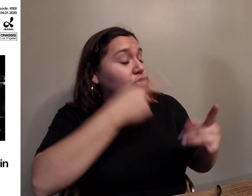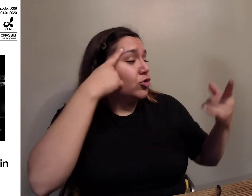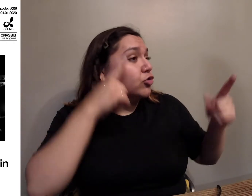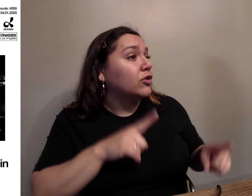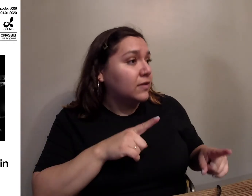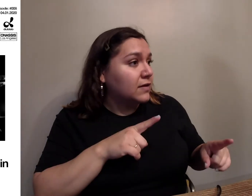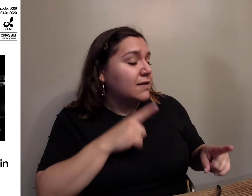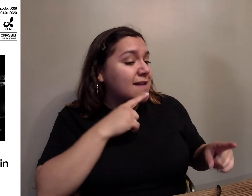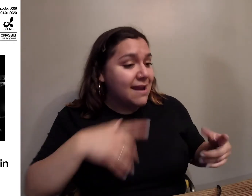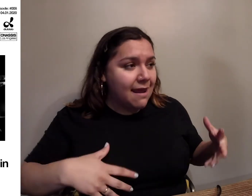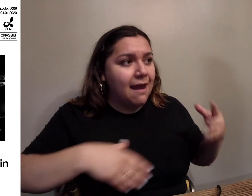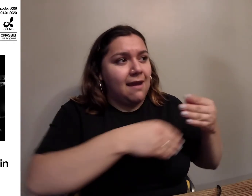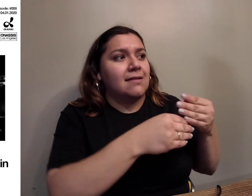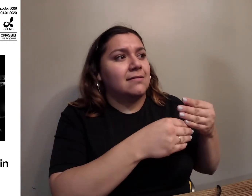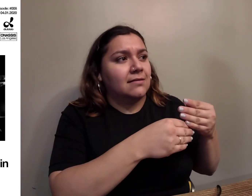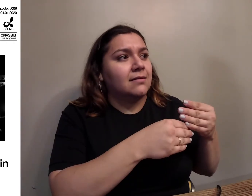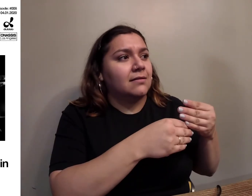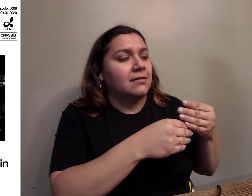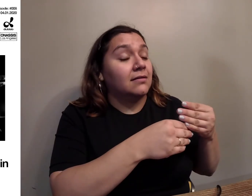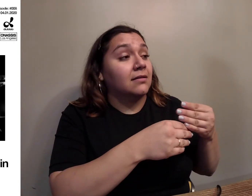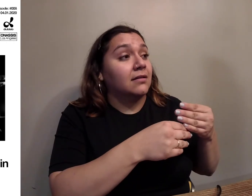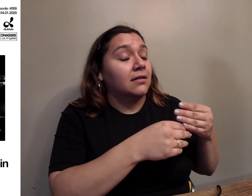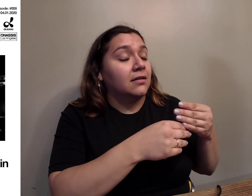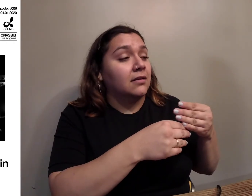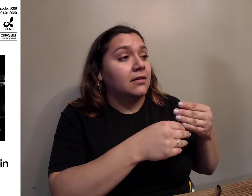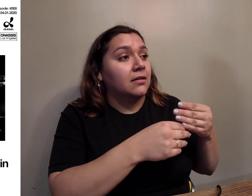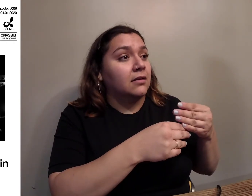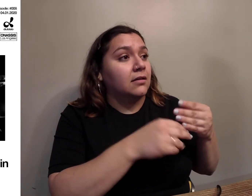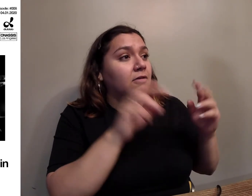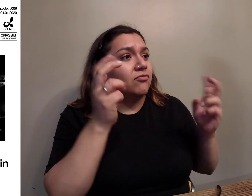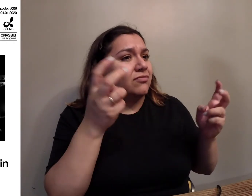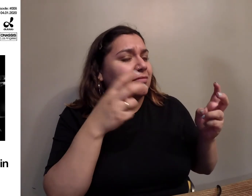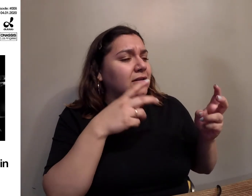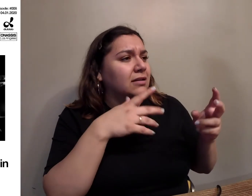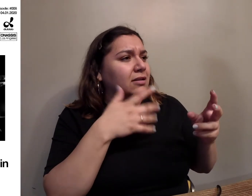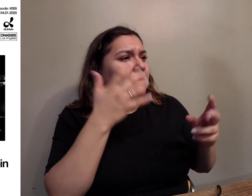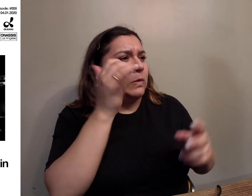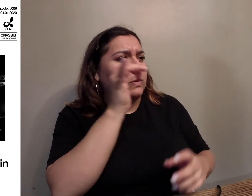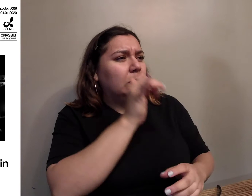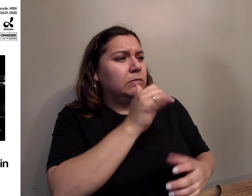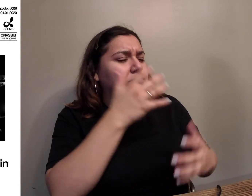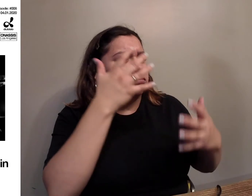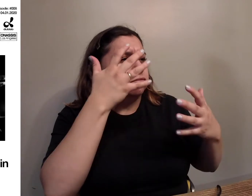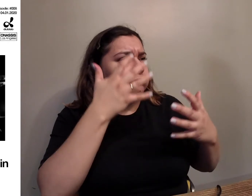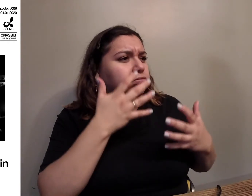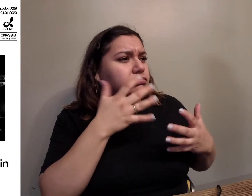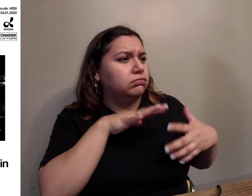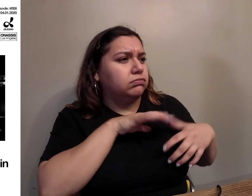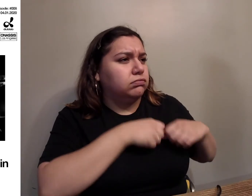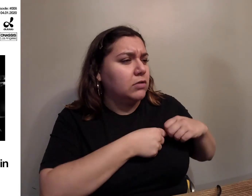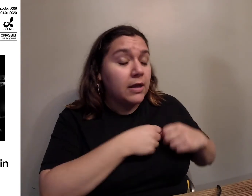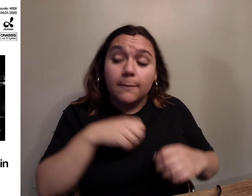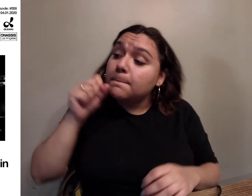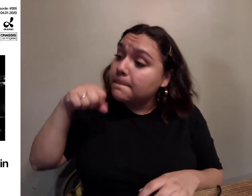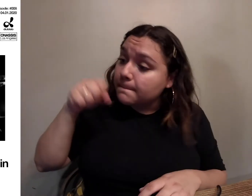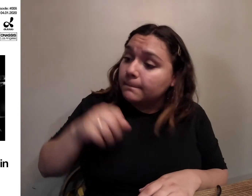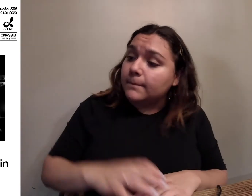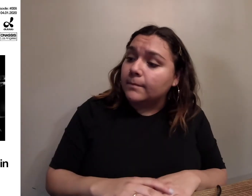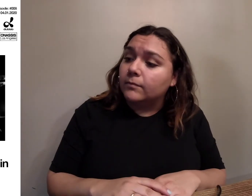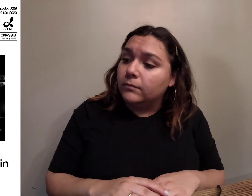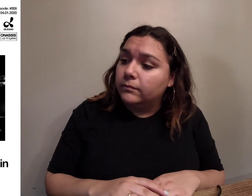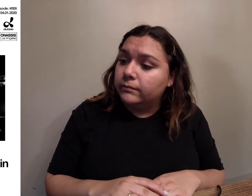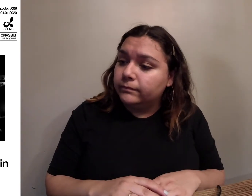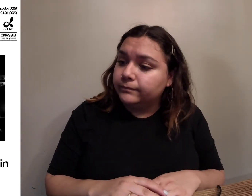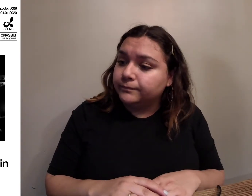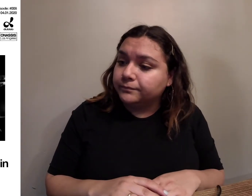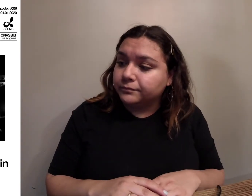and added simply, "more devastating." And